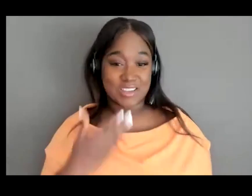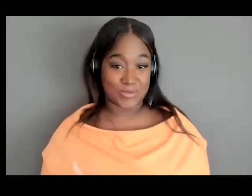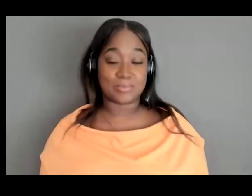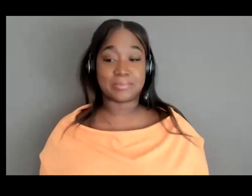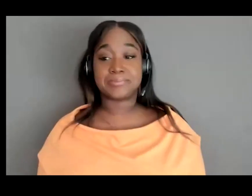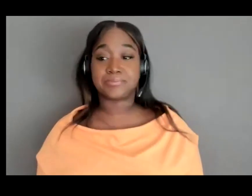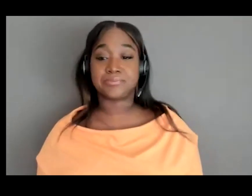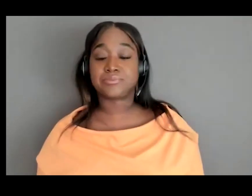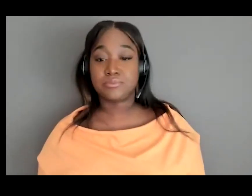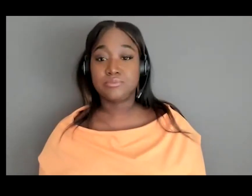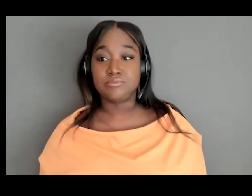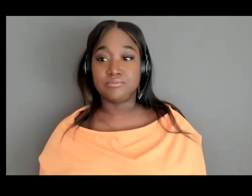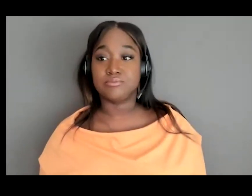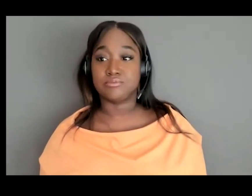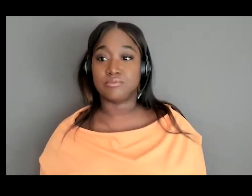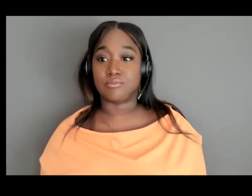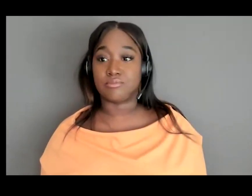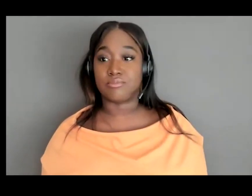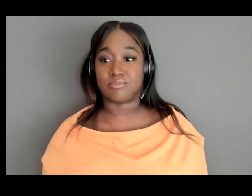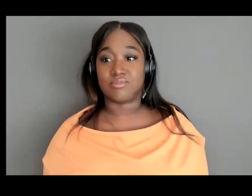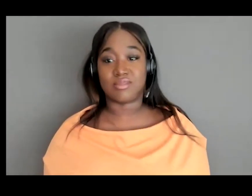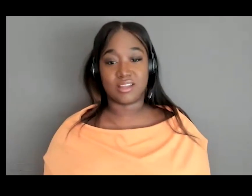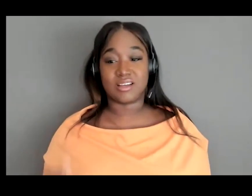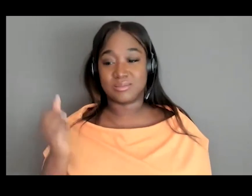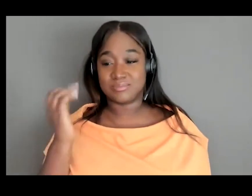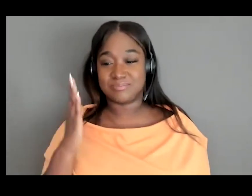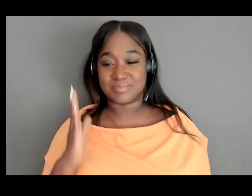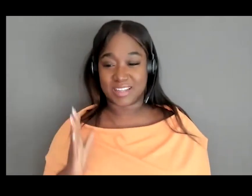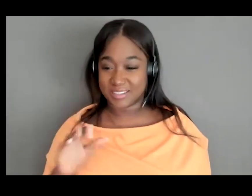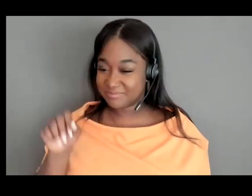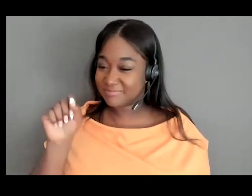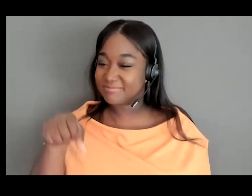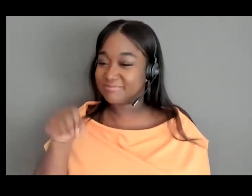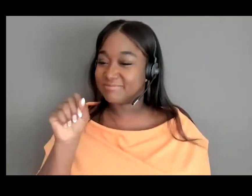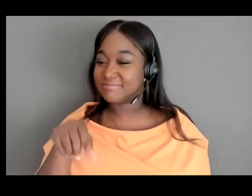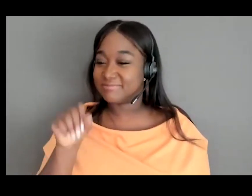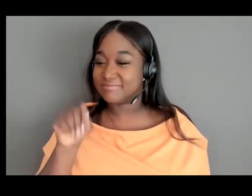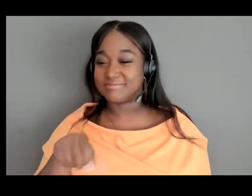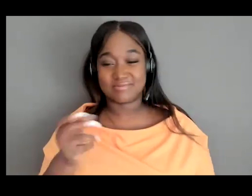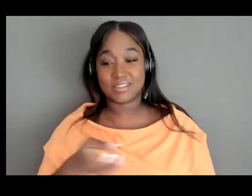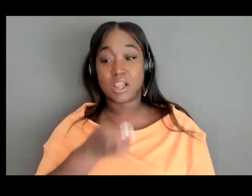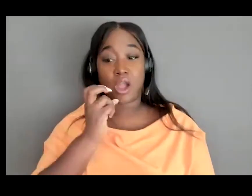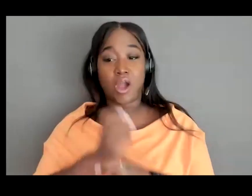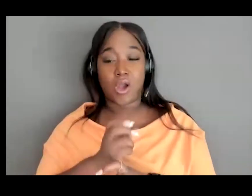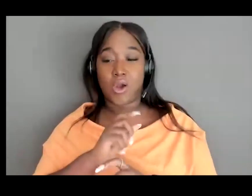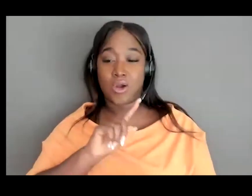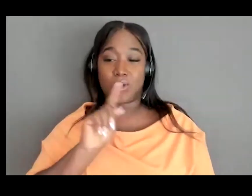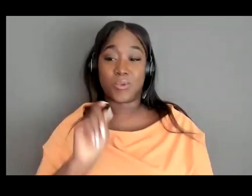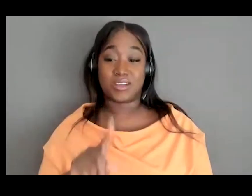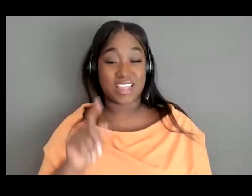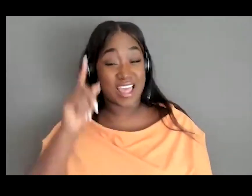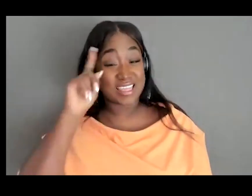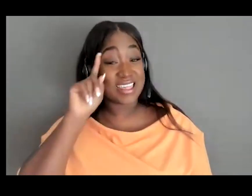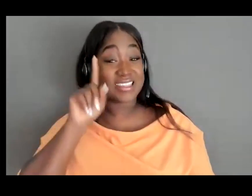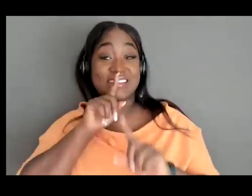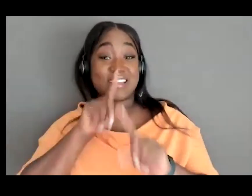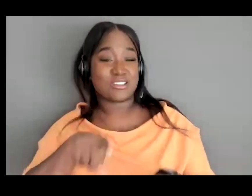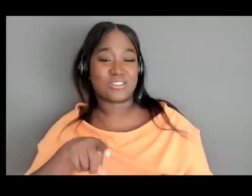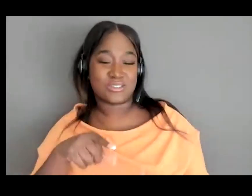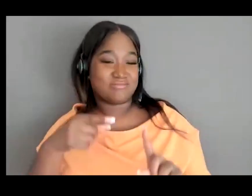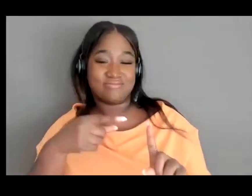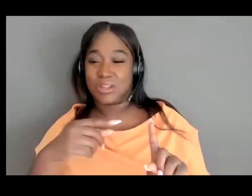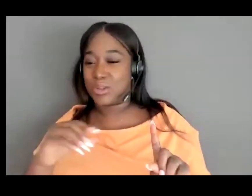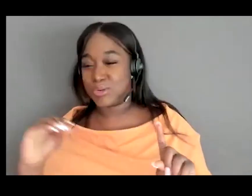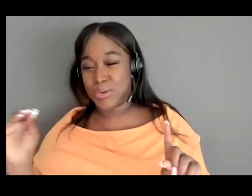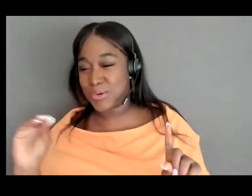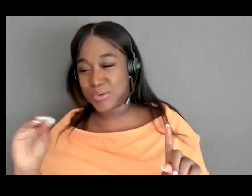you. Yeah, it's a very hard question. And I think the answer to your question is